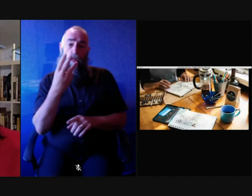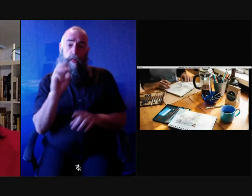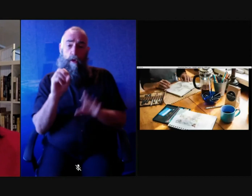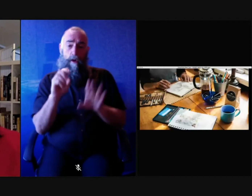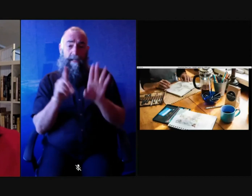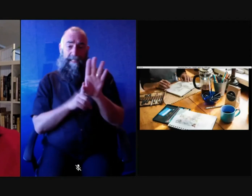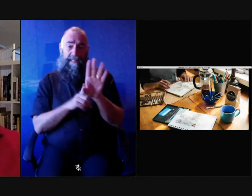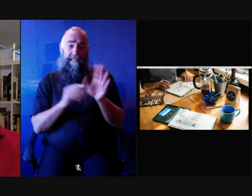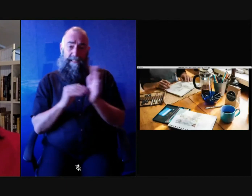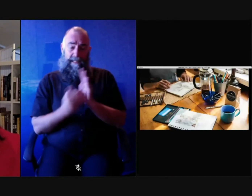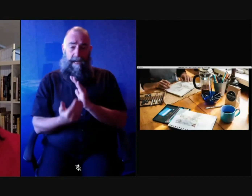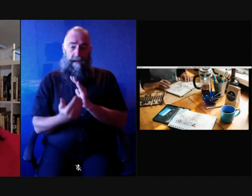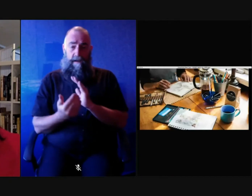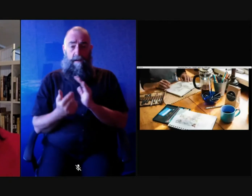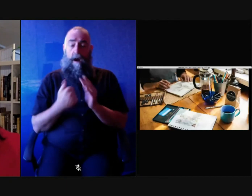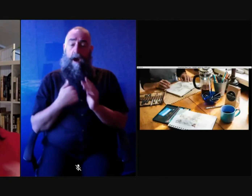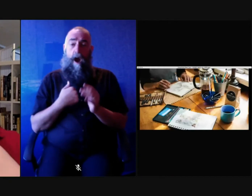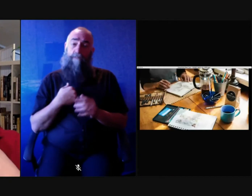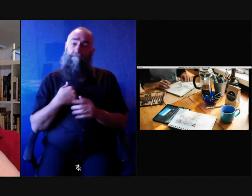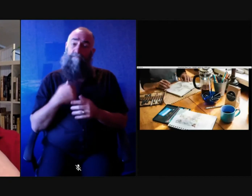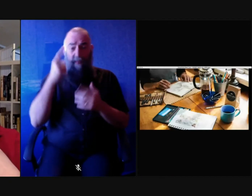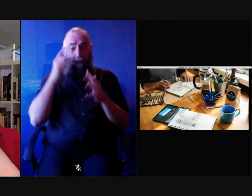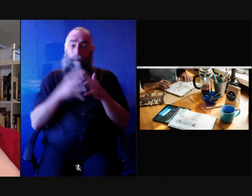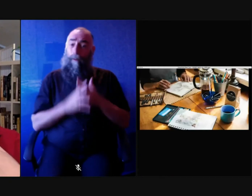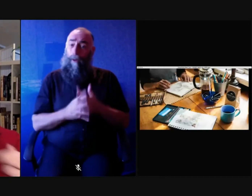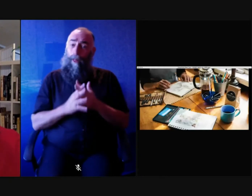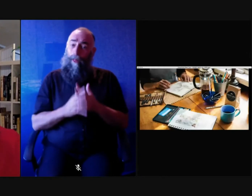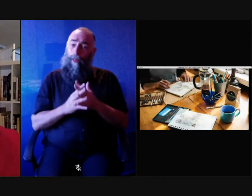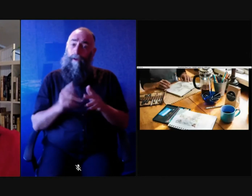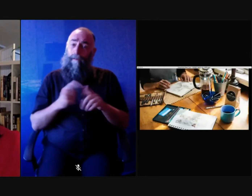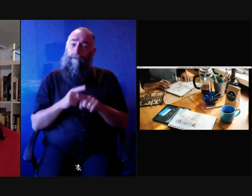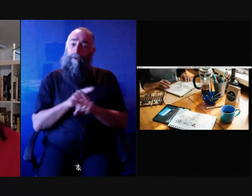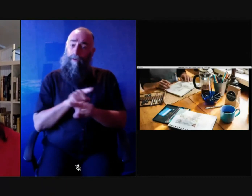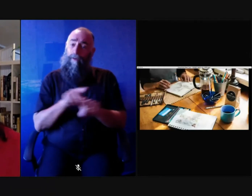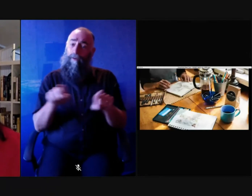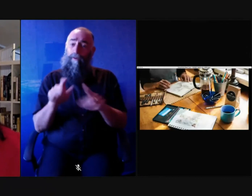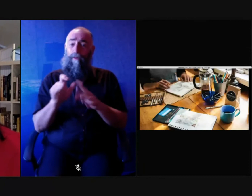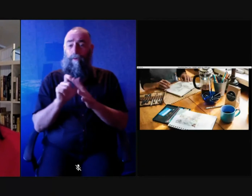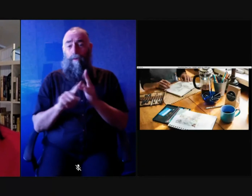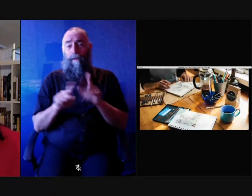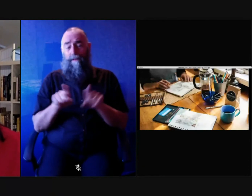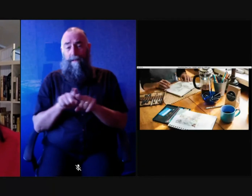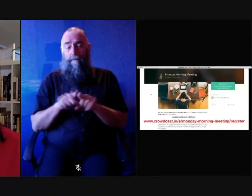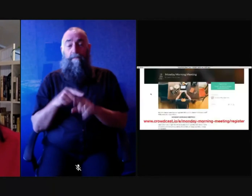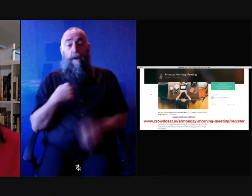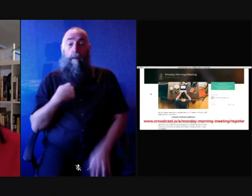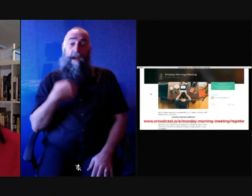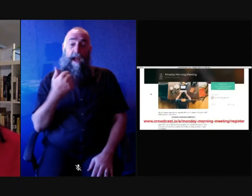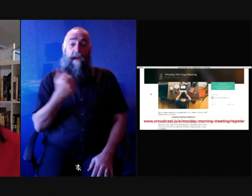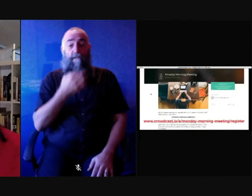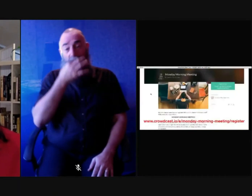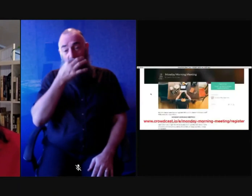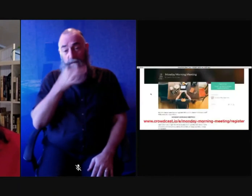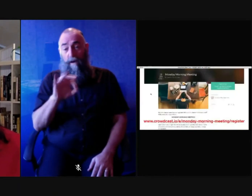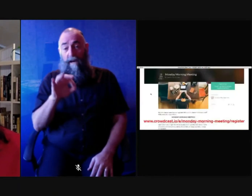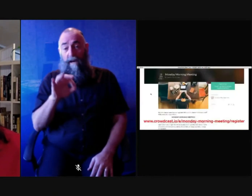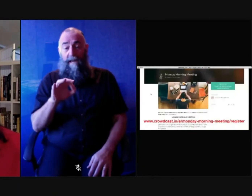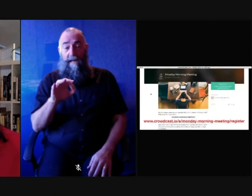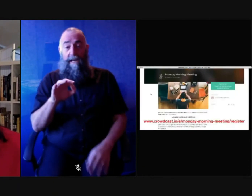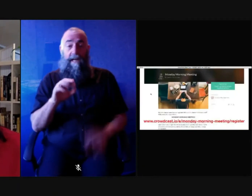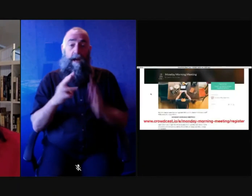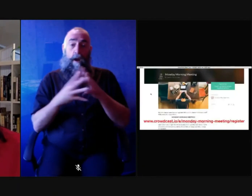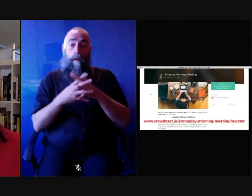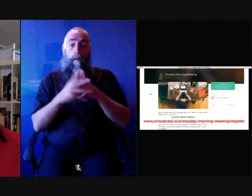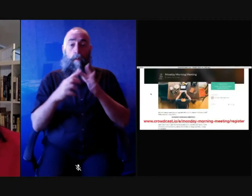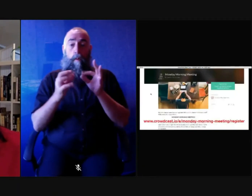years. So I do recommend it, and I'm such a fan of it that we have a free webinar about it. So if you go